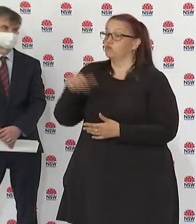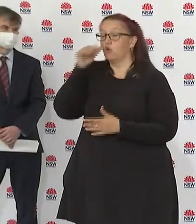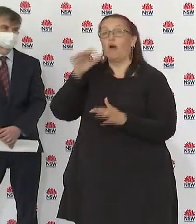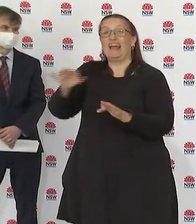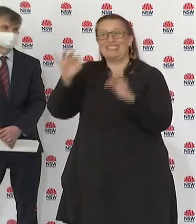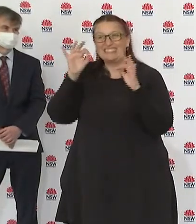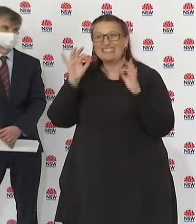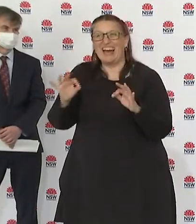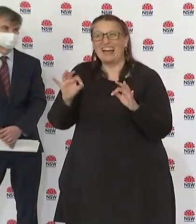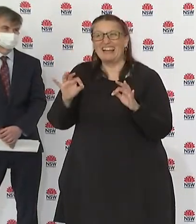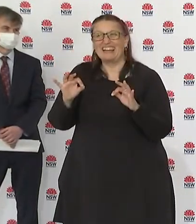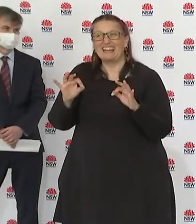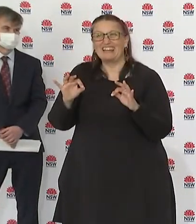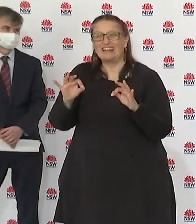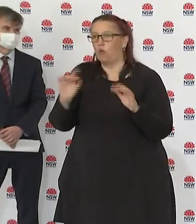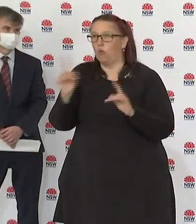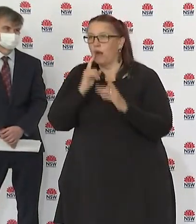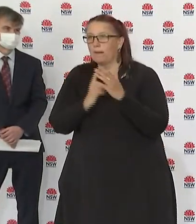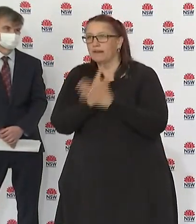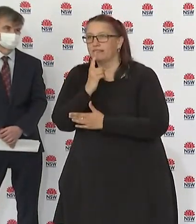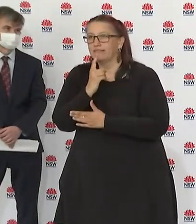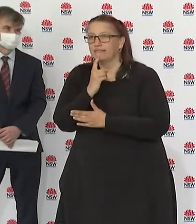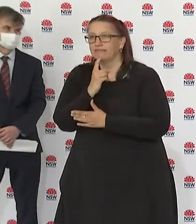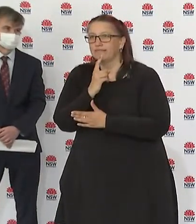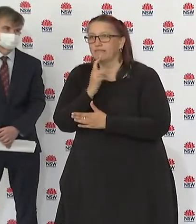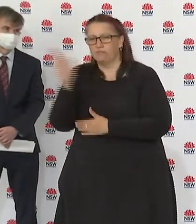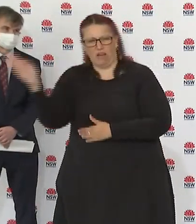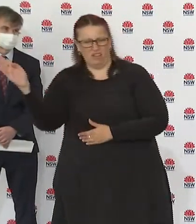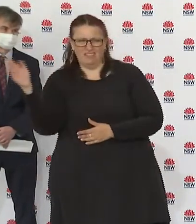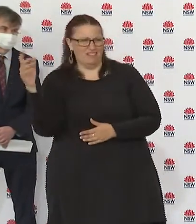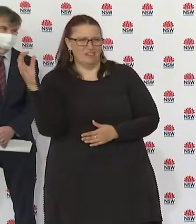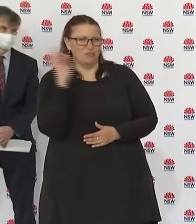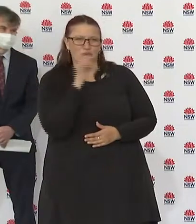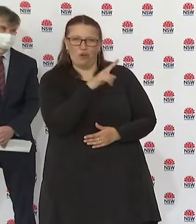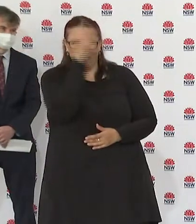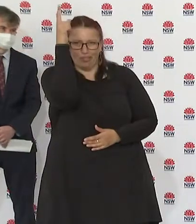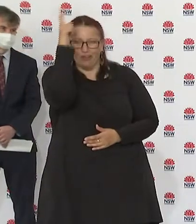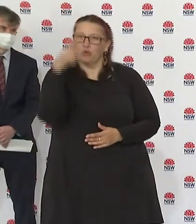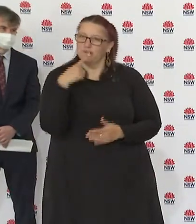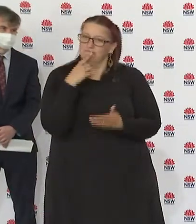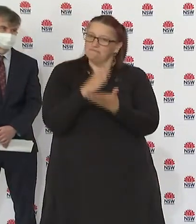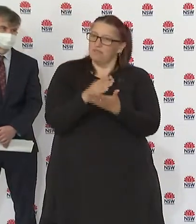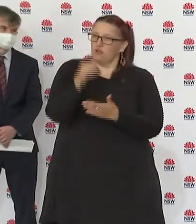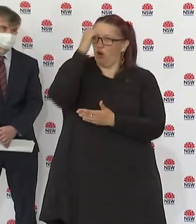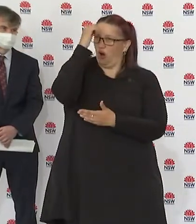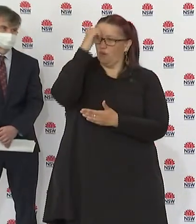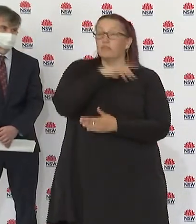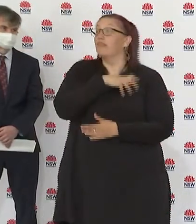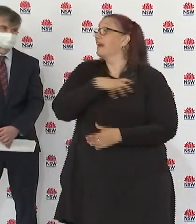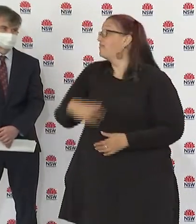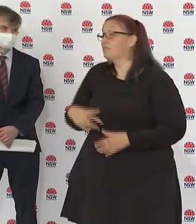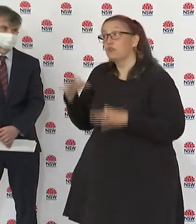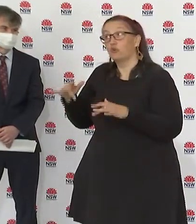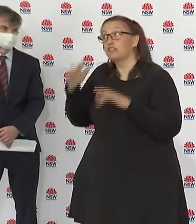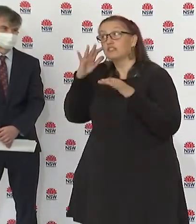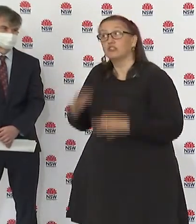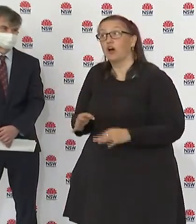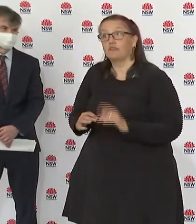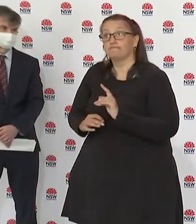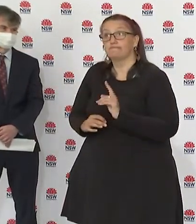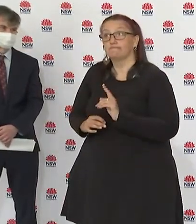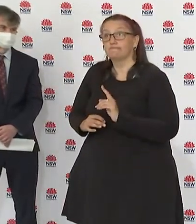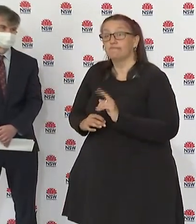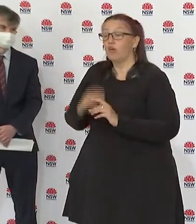speculation. They want. But that's some not firm... speculation. If you know that it's going to take at least another couple. No. The government has yet to make a decision based on the best health advice on